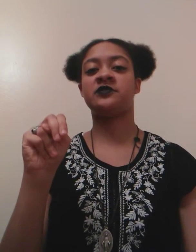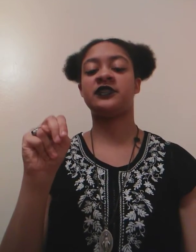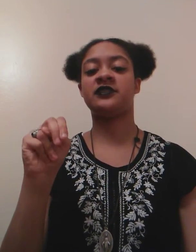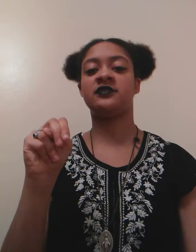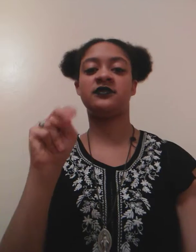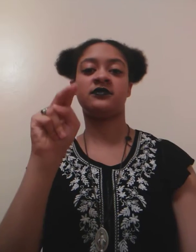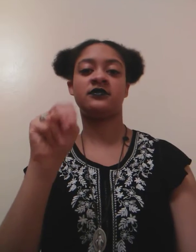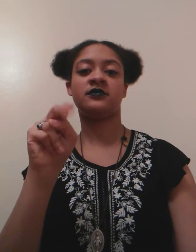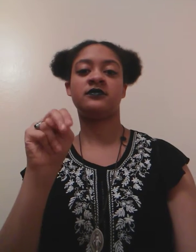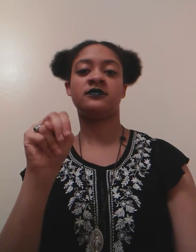2 N's.